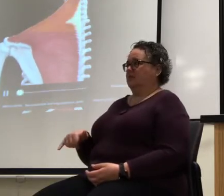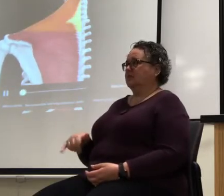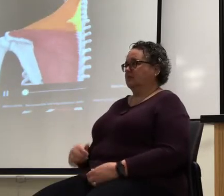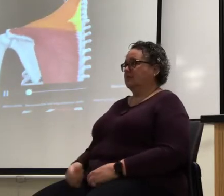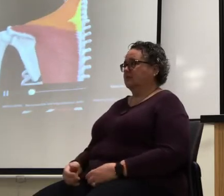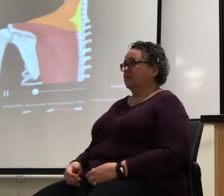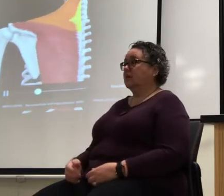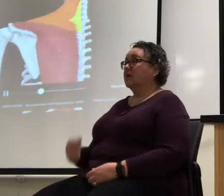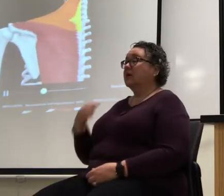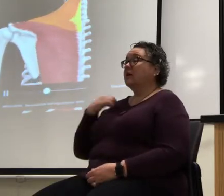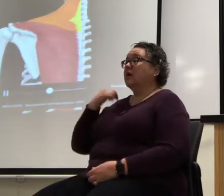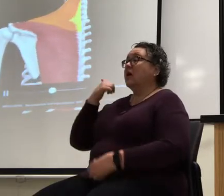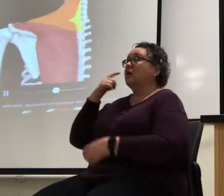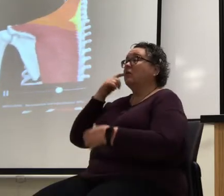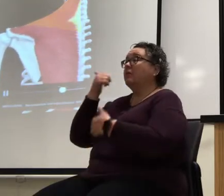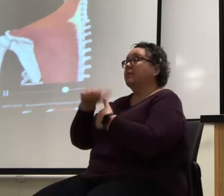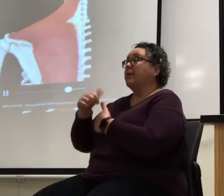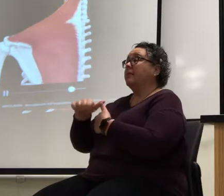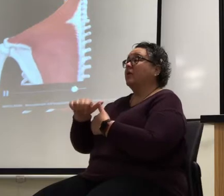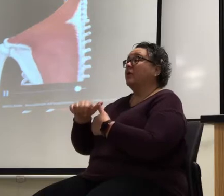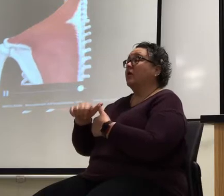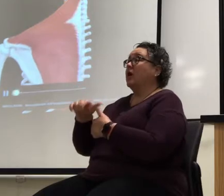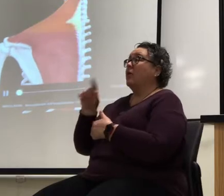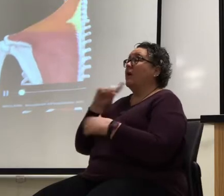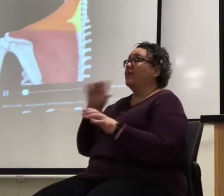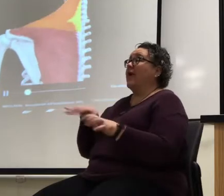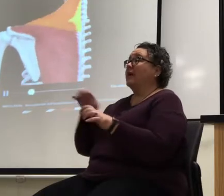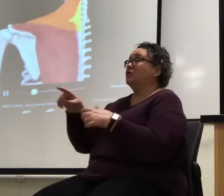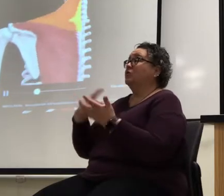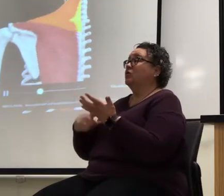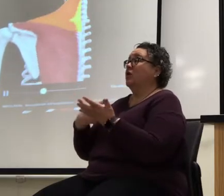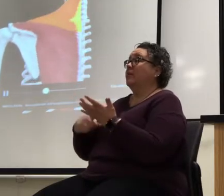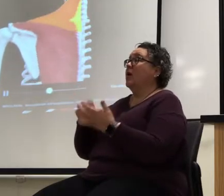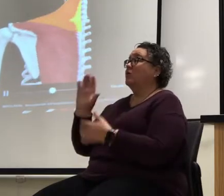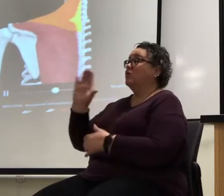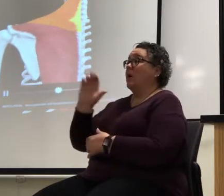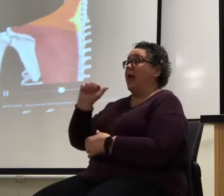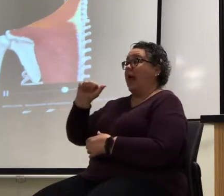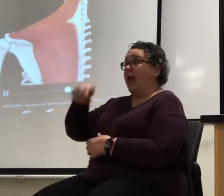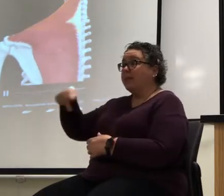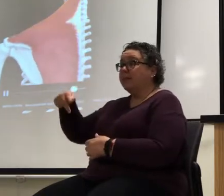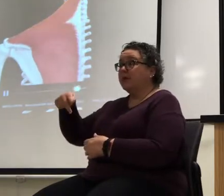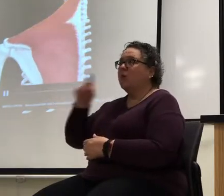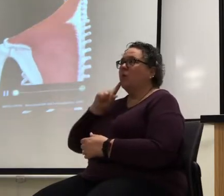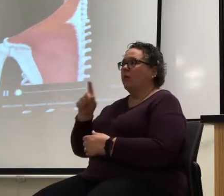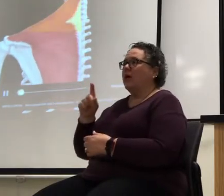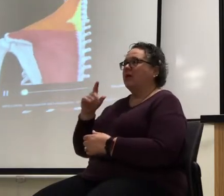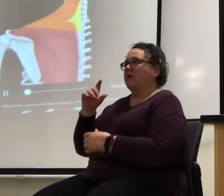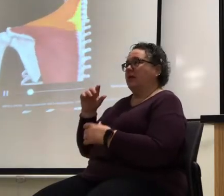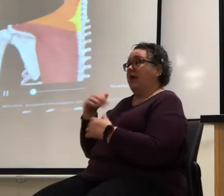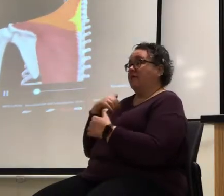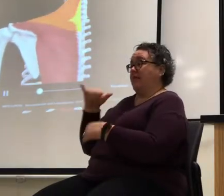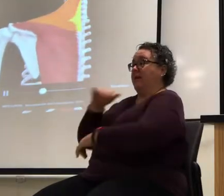the muscle lights up when the action you're talking about is executed, okay?